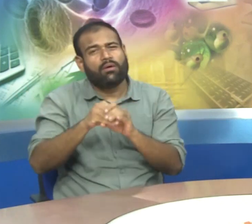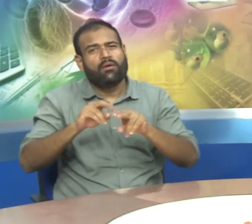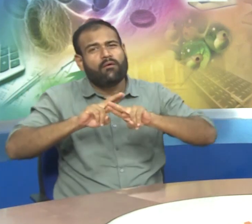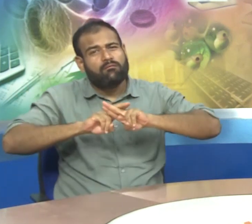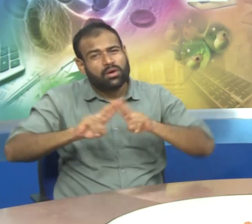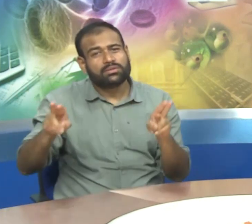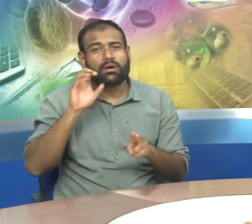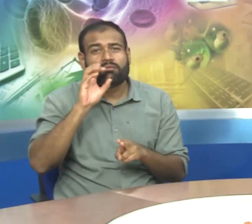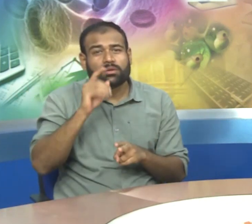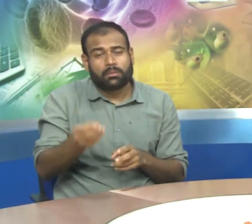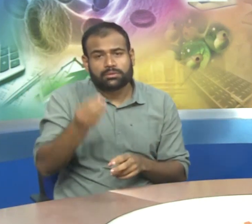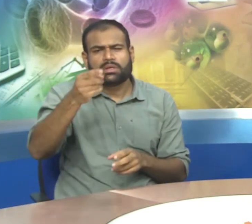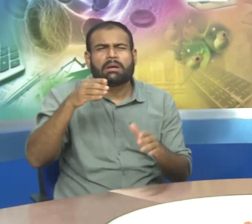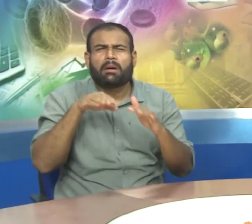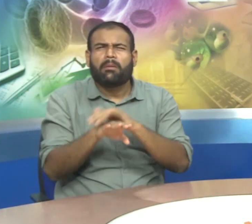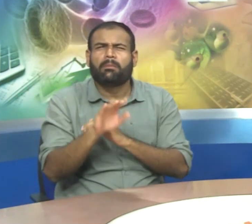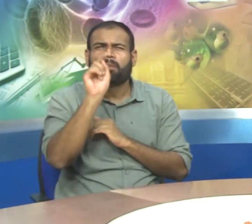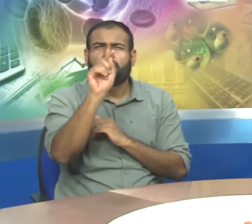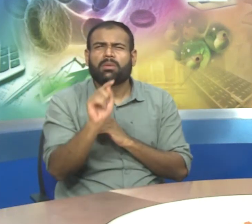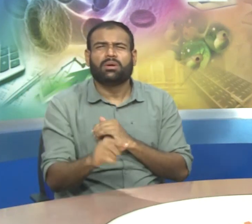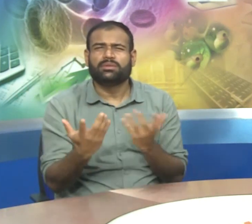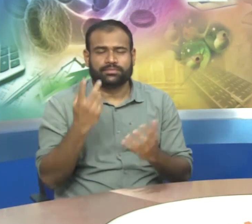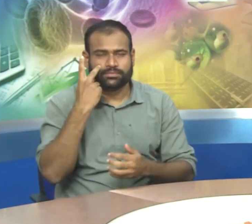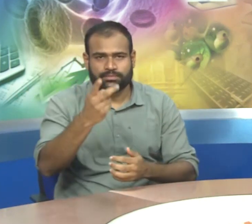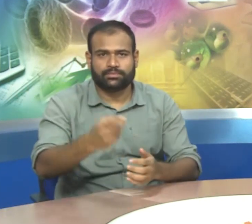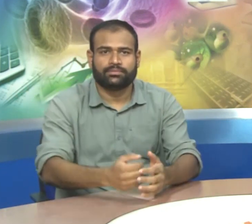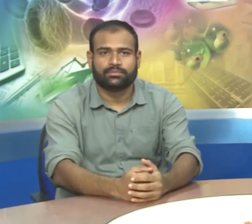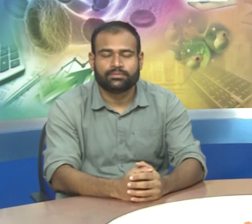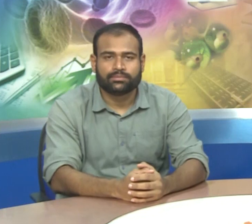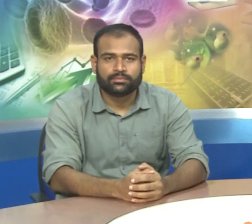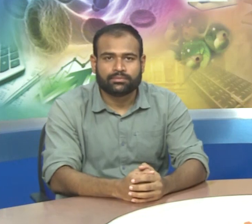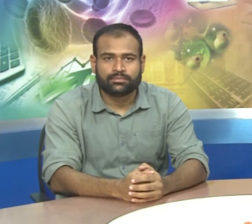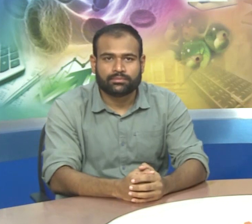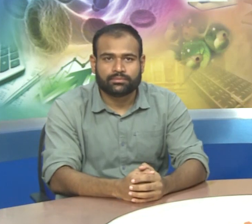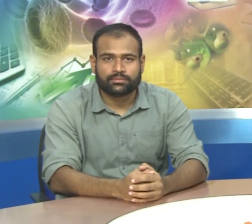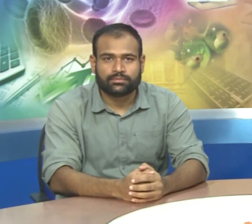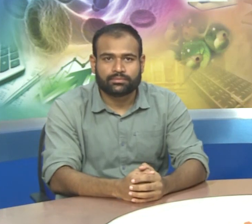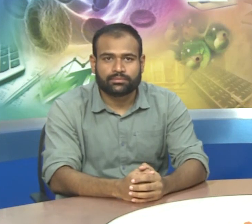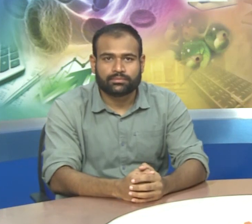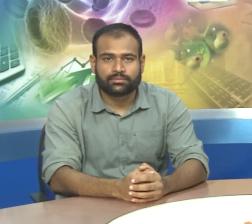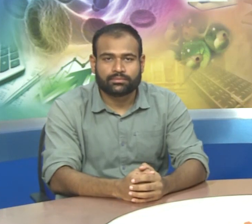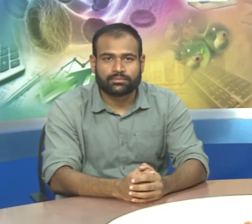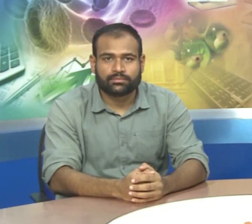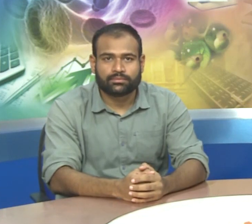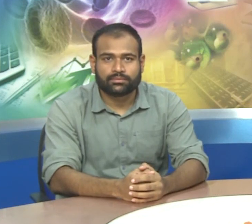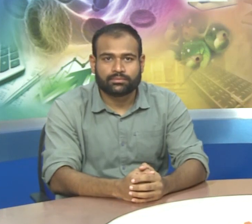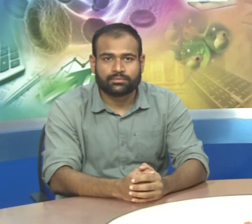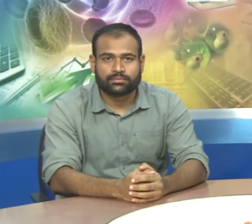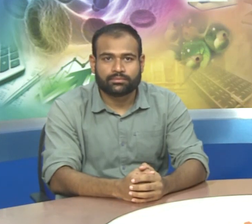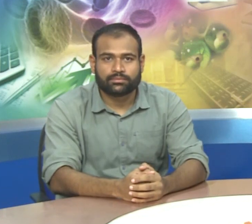technology and widespread use of internet by the users has raised the demand for provision of IT related services